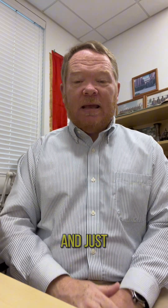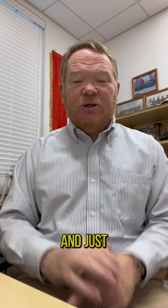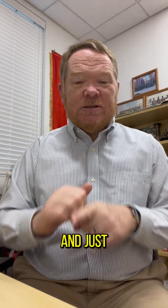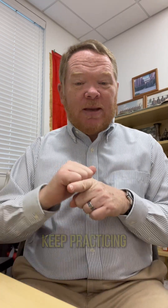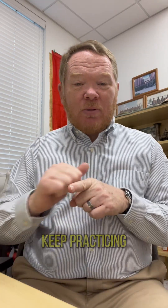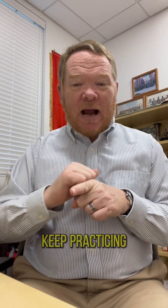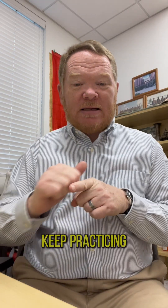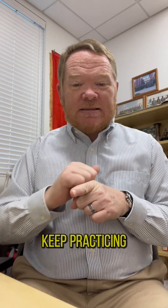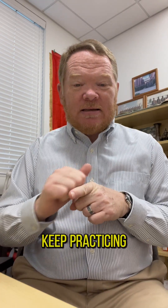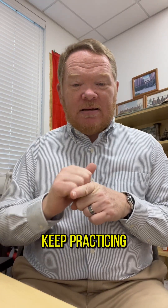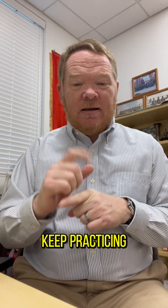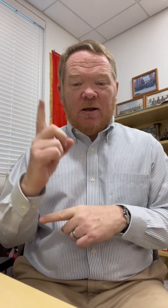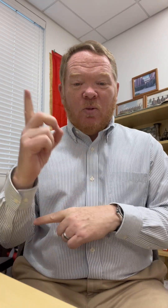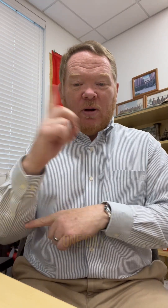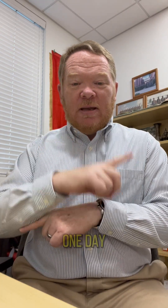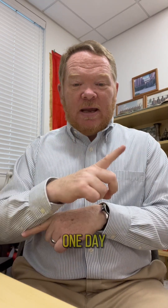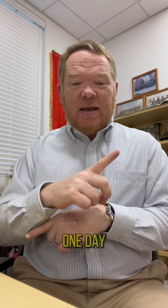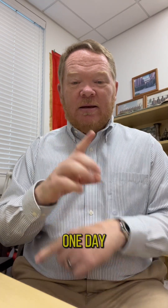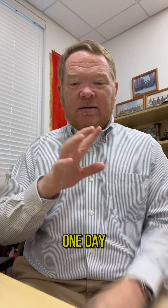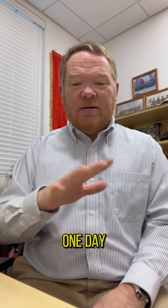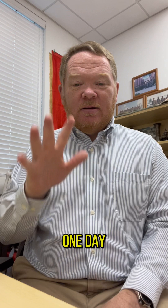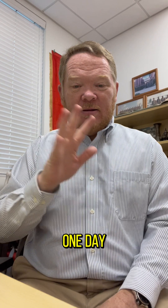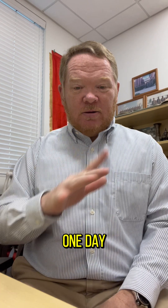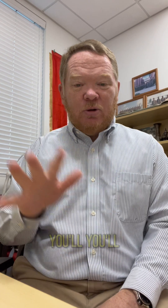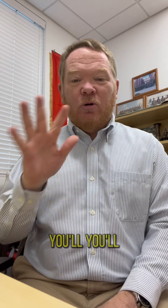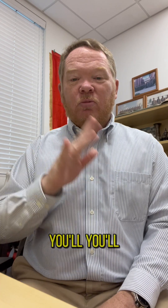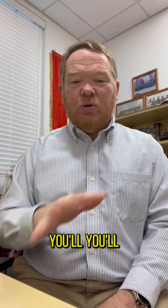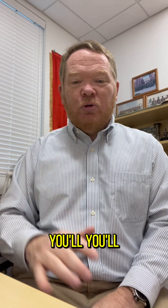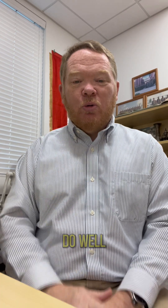just keep practicing. One day you'll do well.